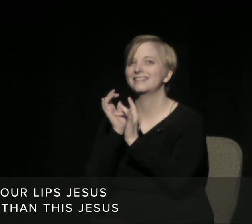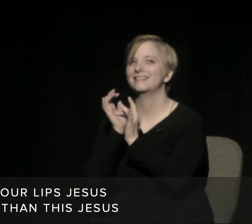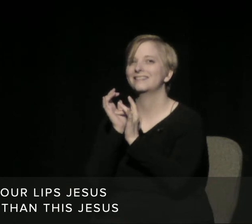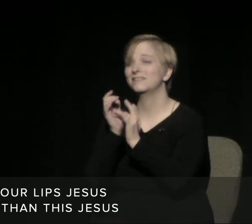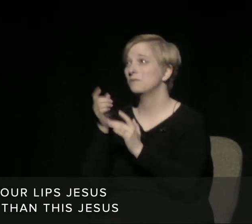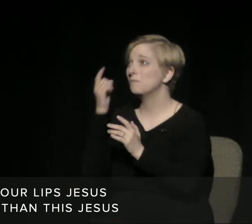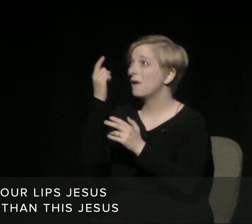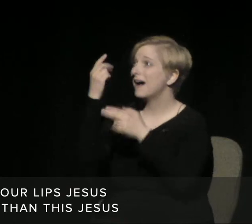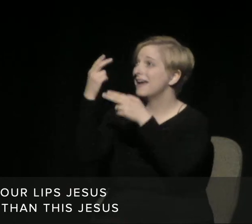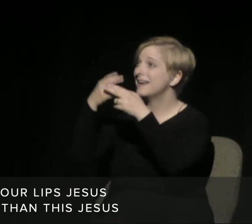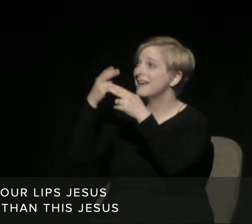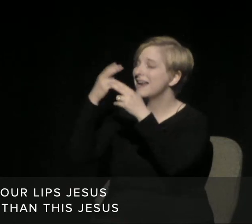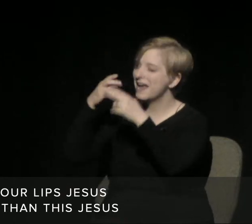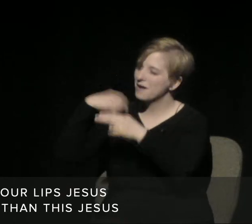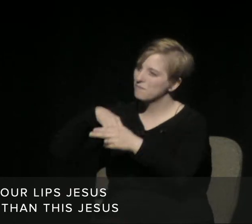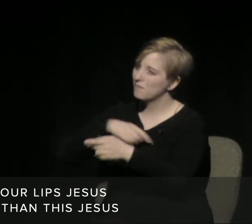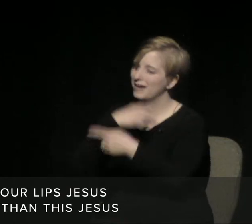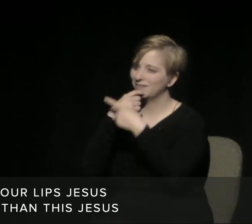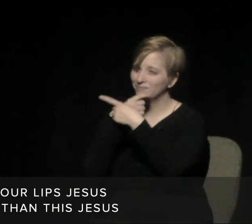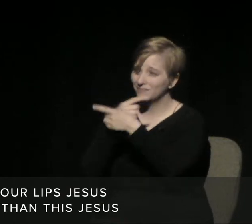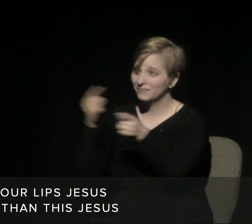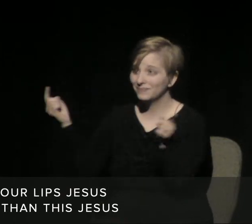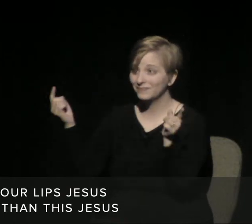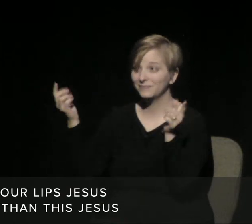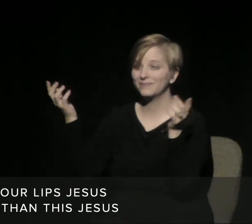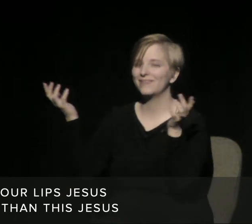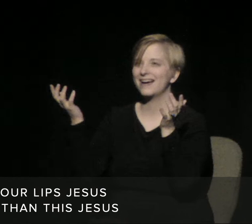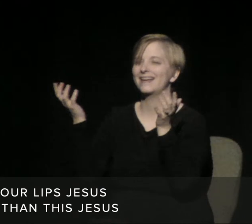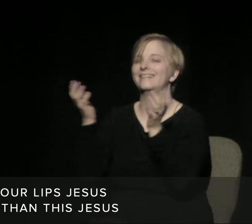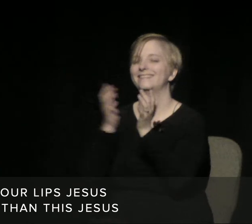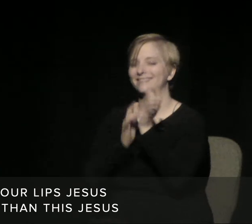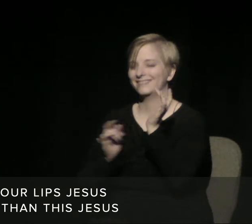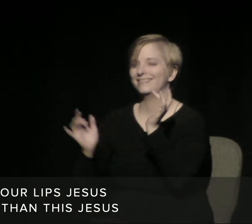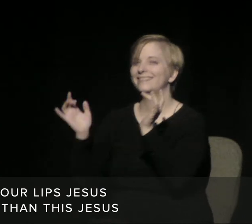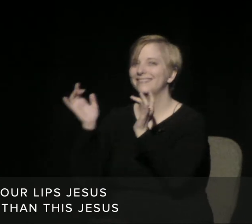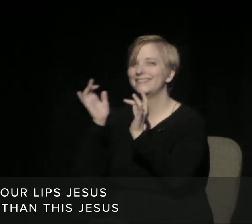Jesus, one name upon our lips,